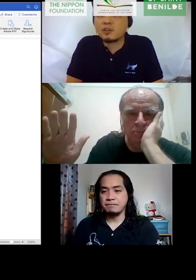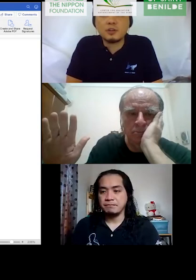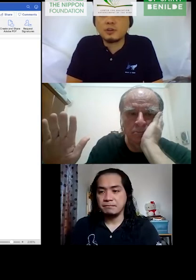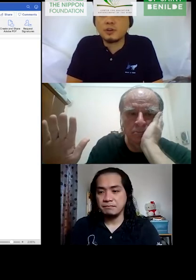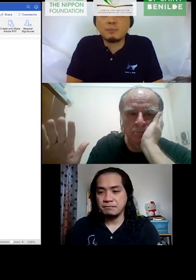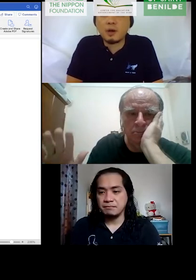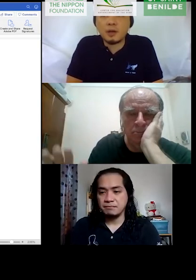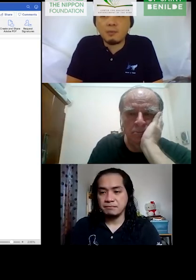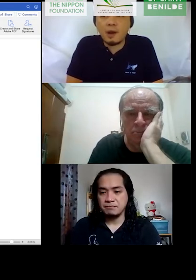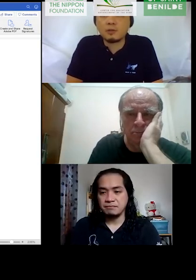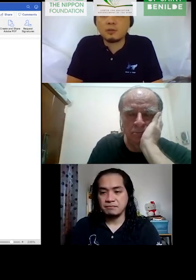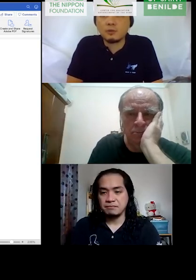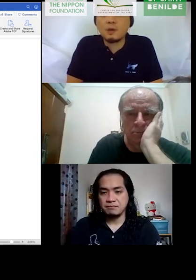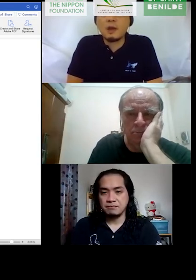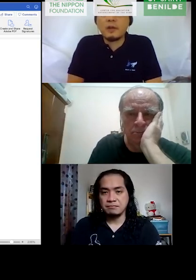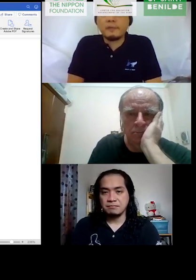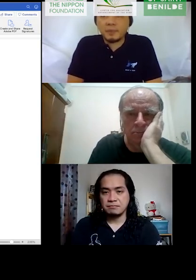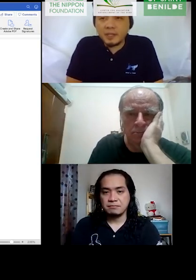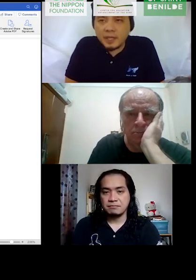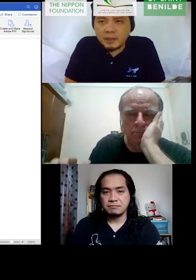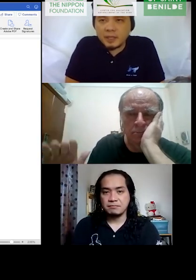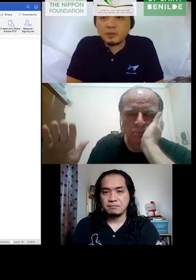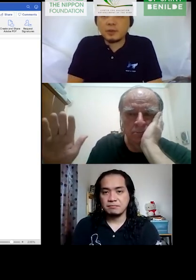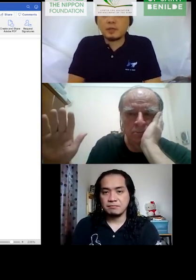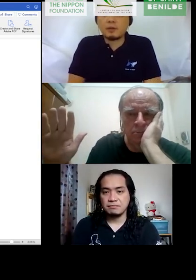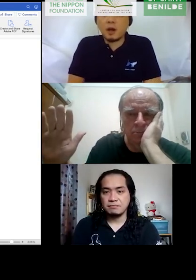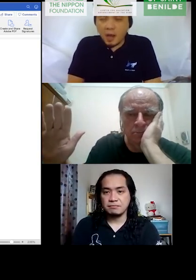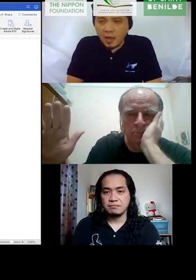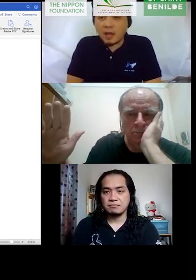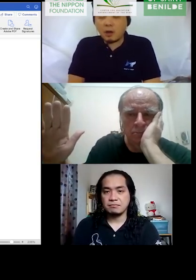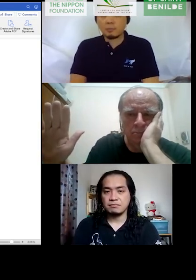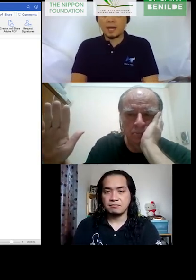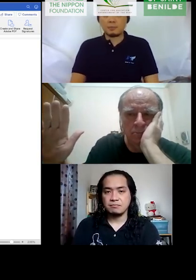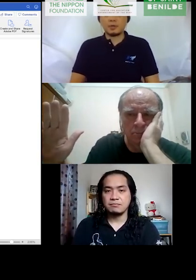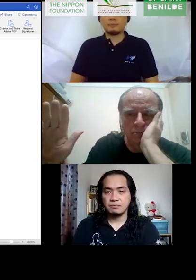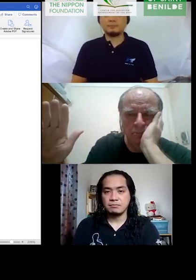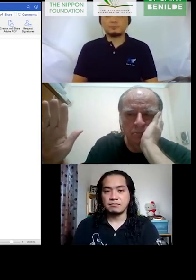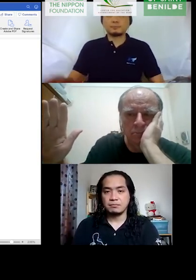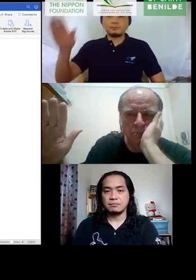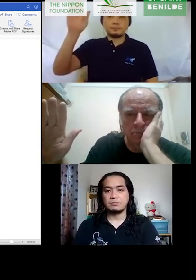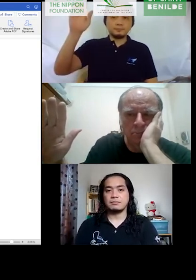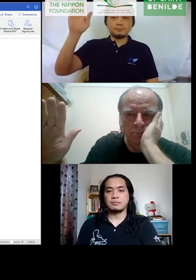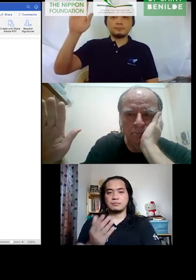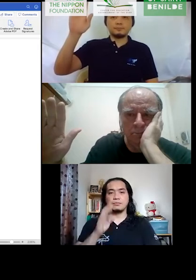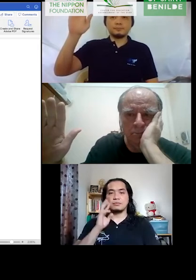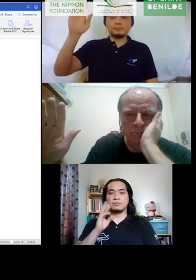to turn your body around to indicate that you're doing it on a blackboard.